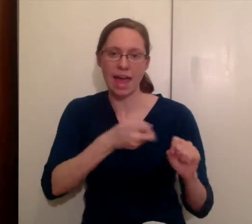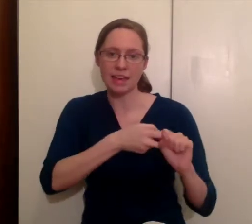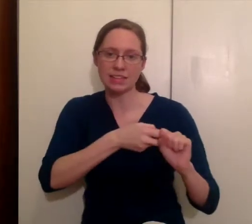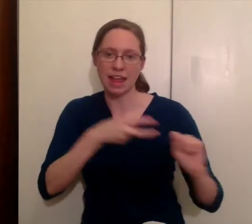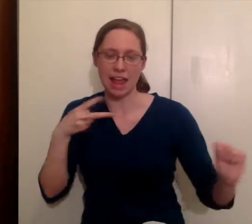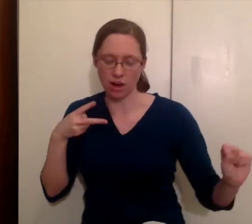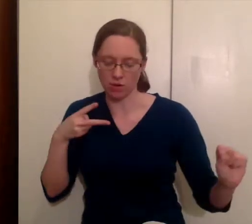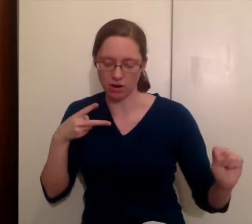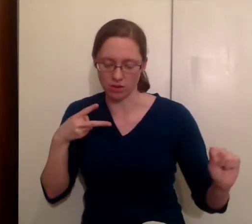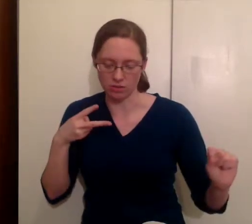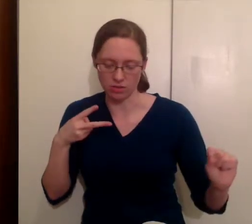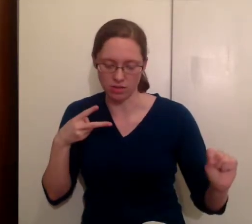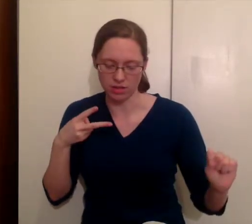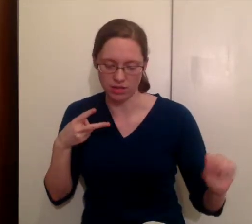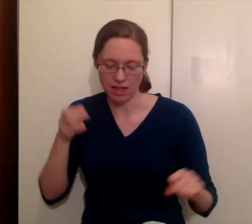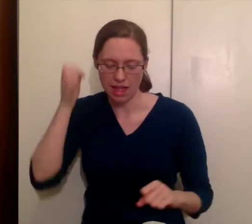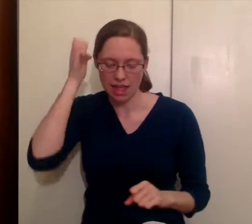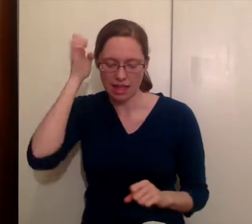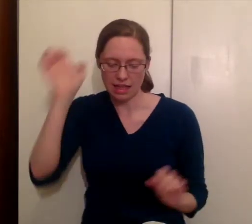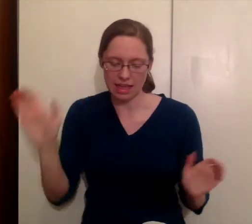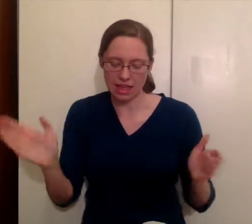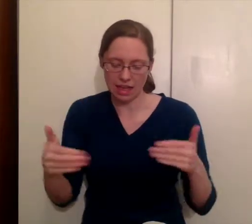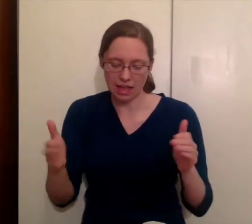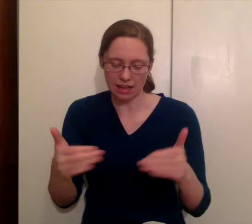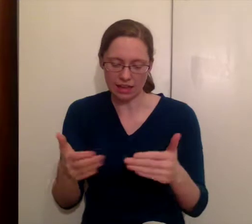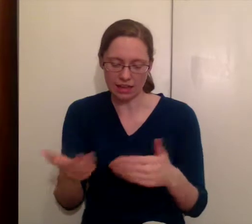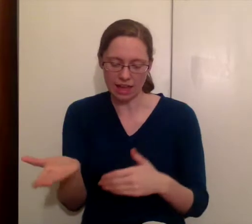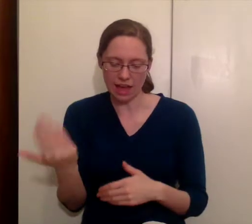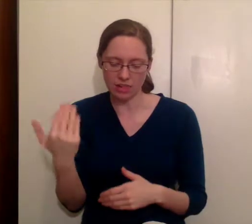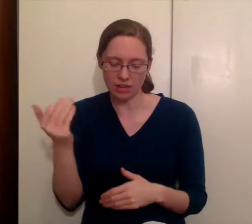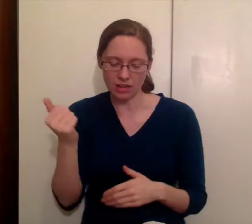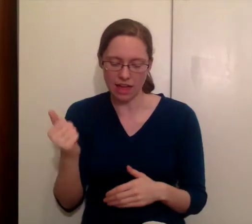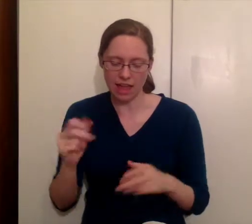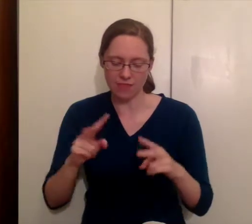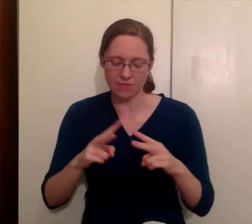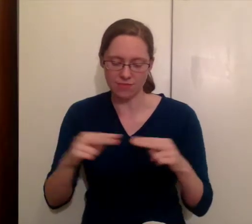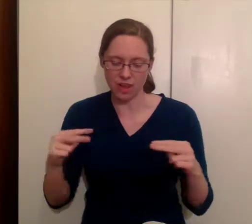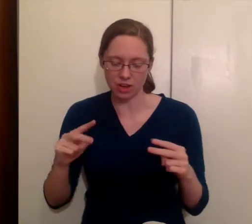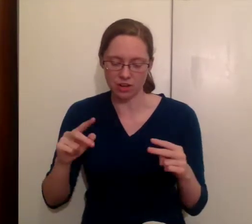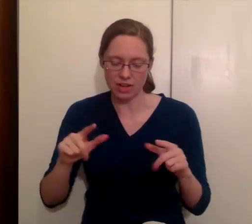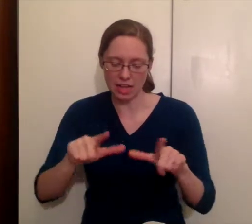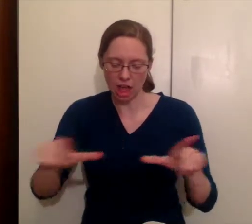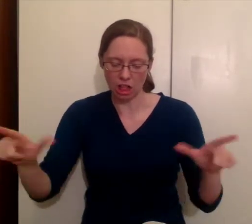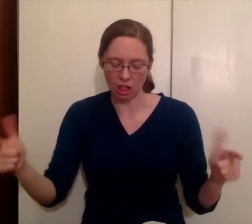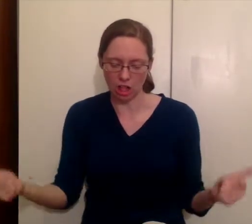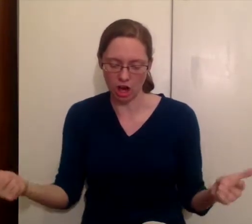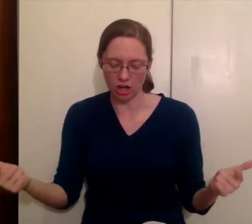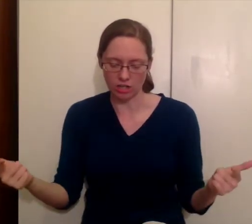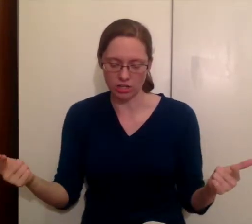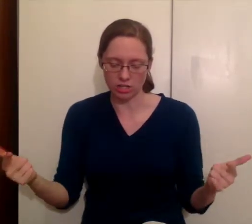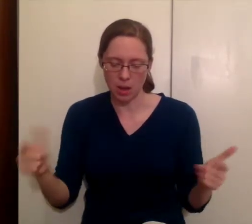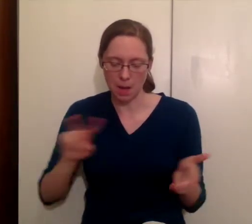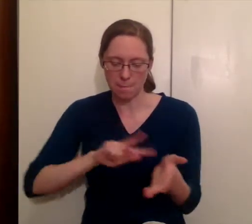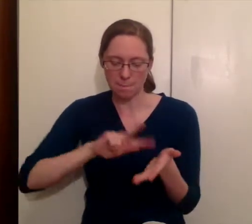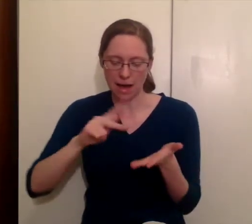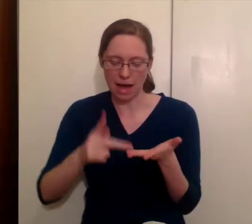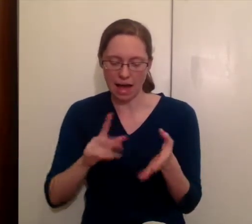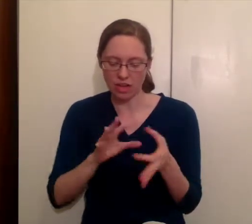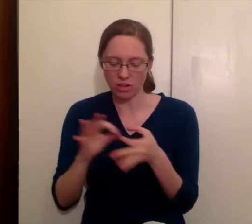and arrow. He gathered a very large pile